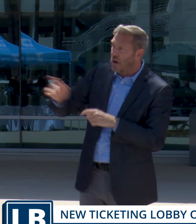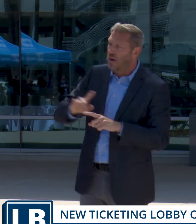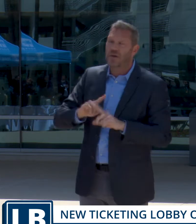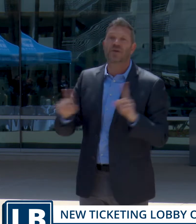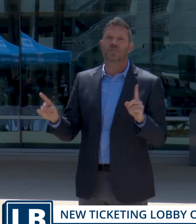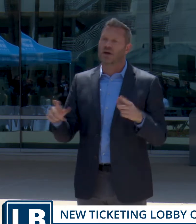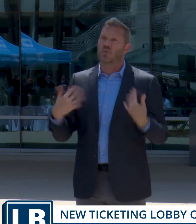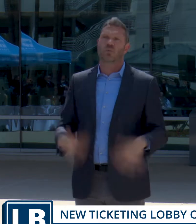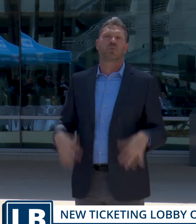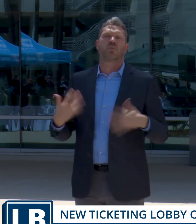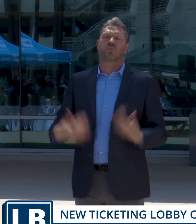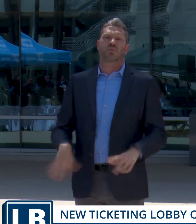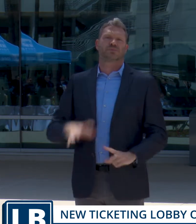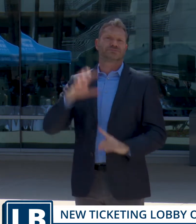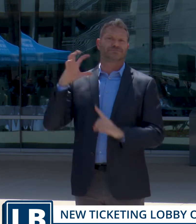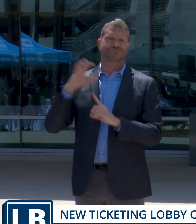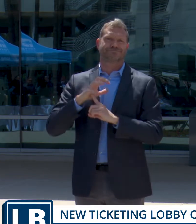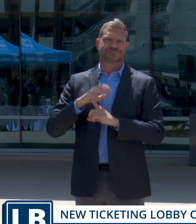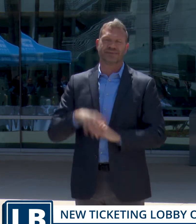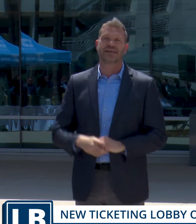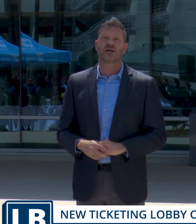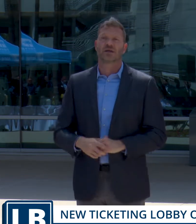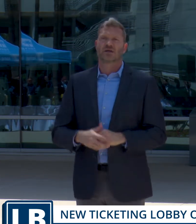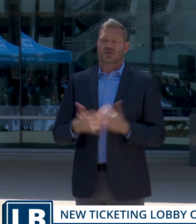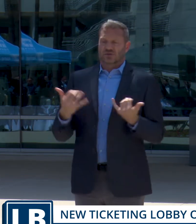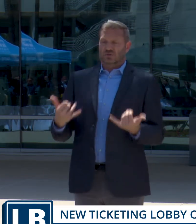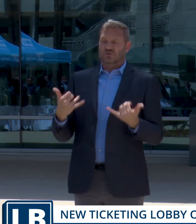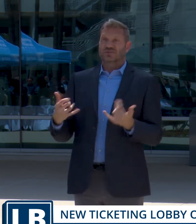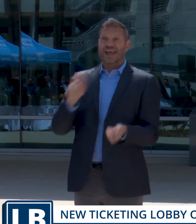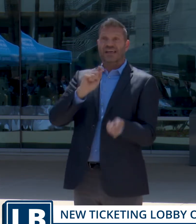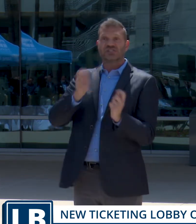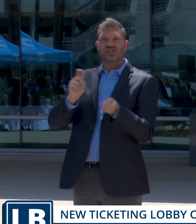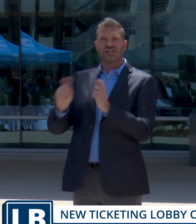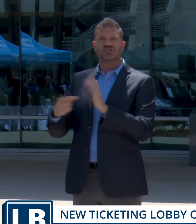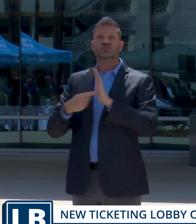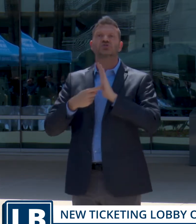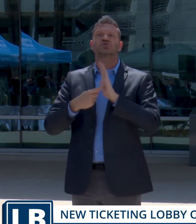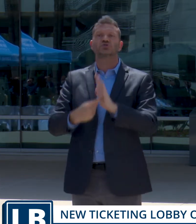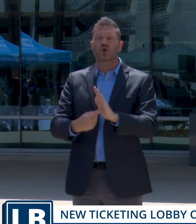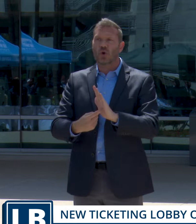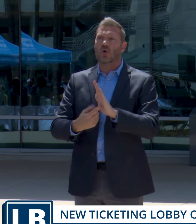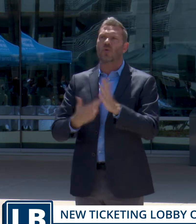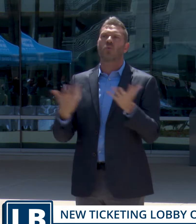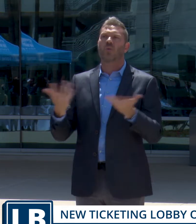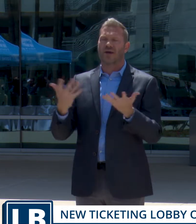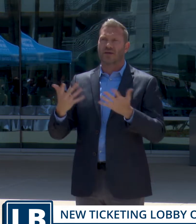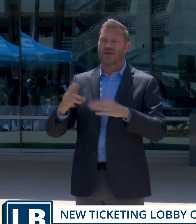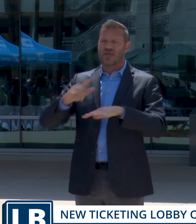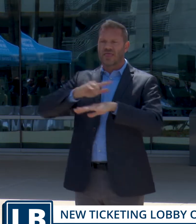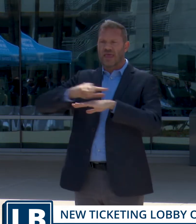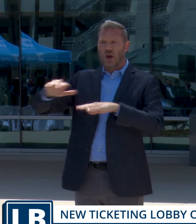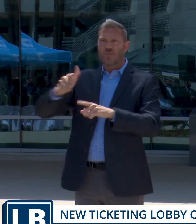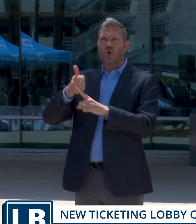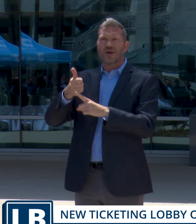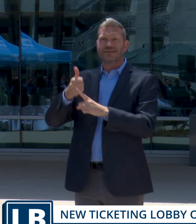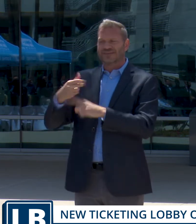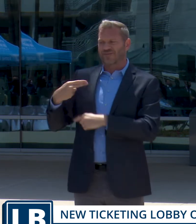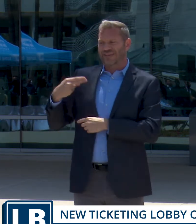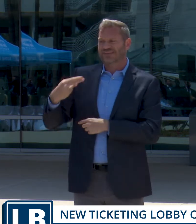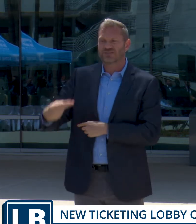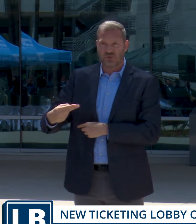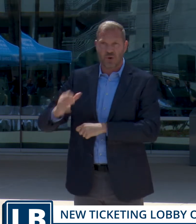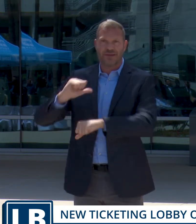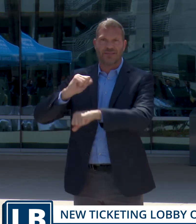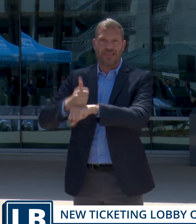amazing job. So the changes you see here today showcase the airport as a historic landmark, one that is